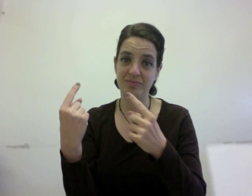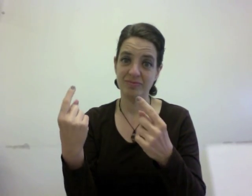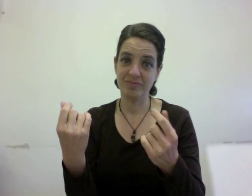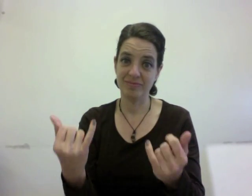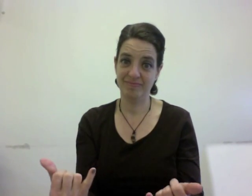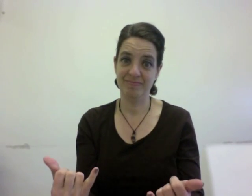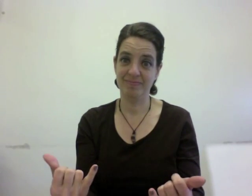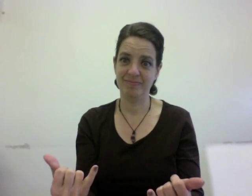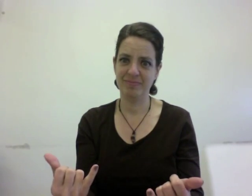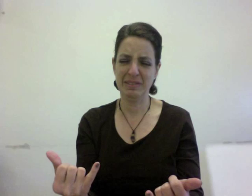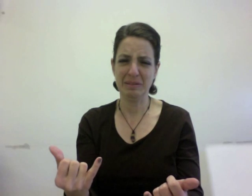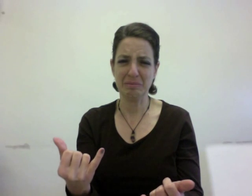day.